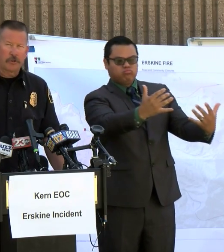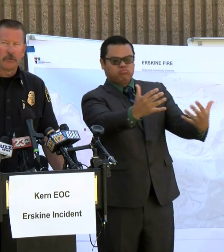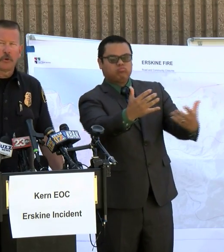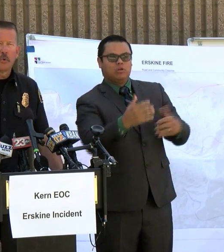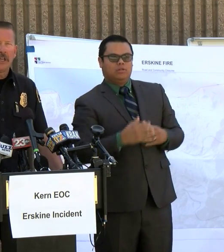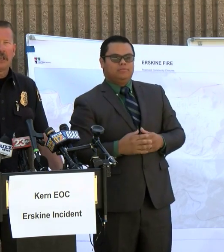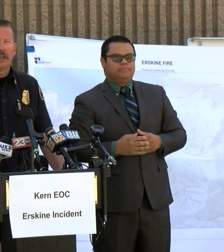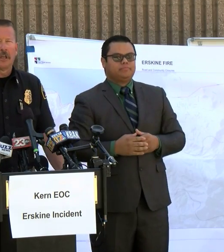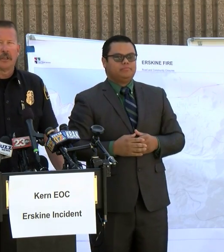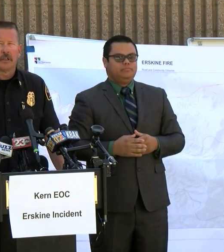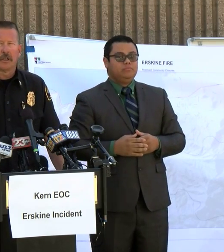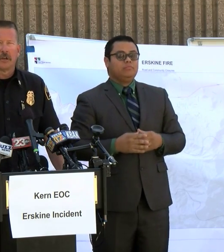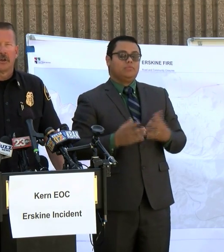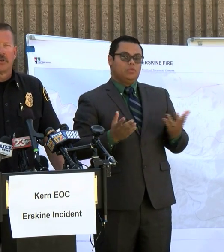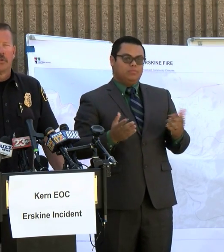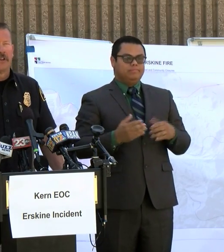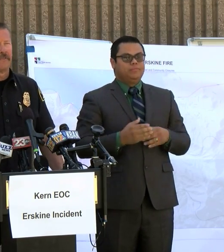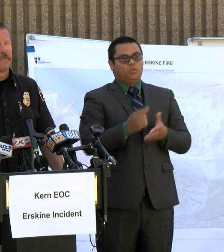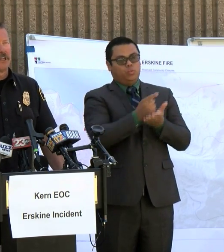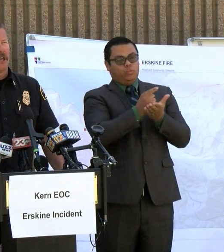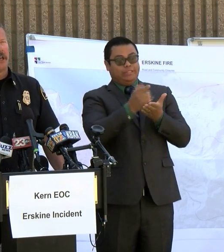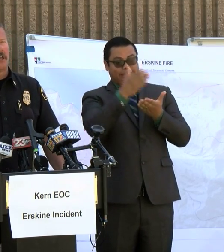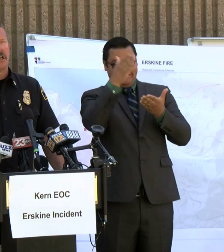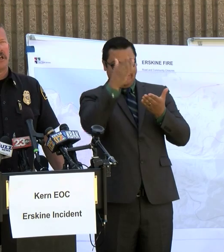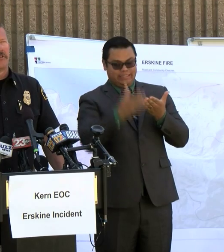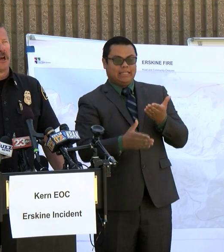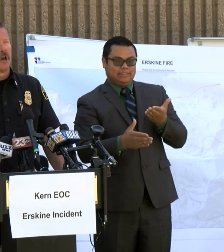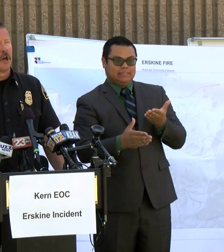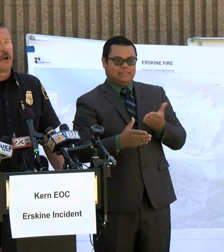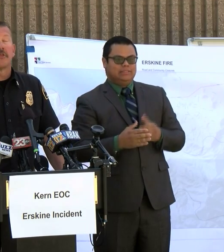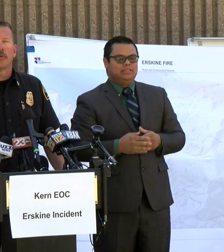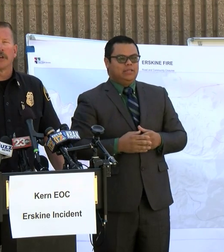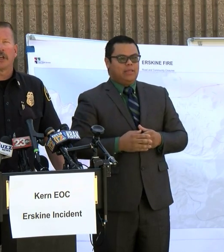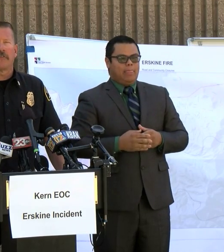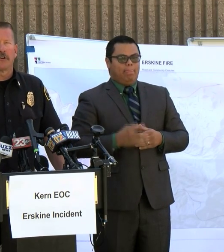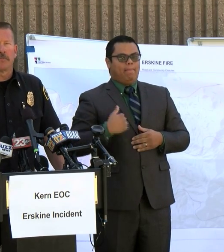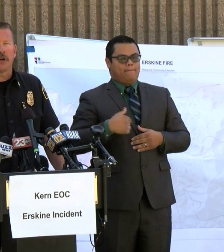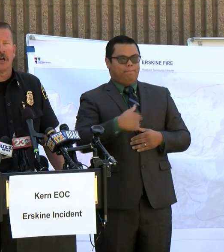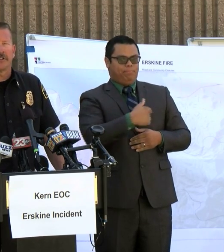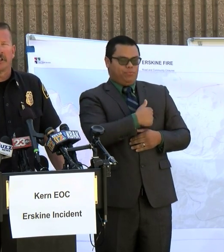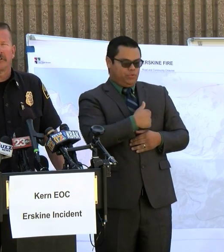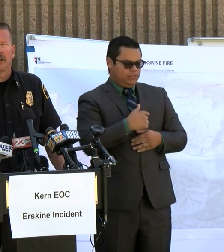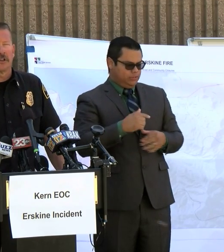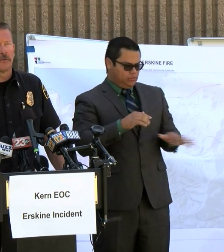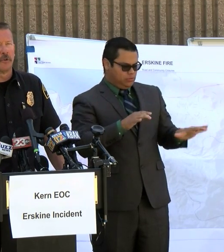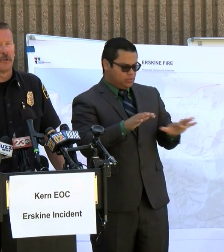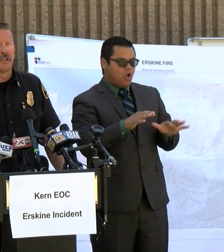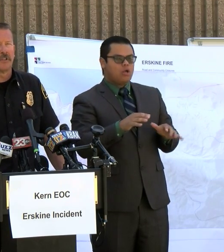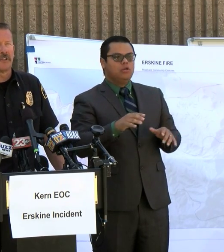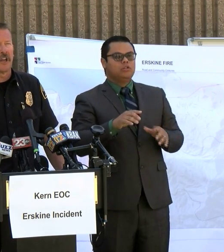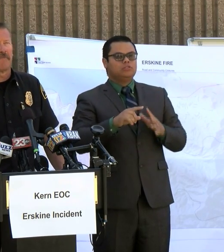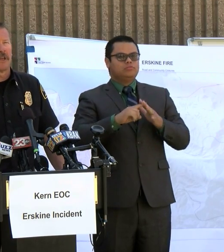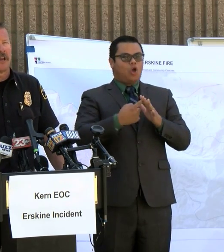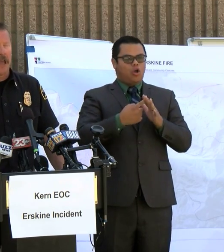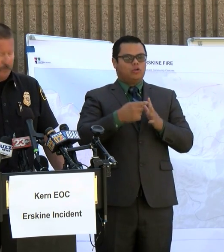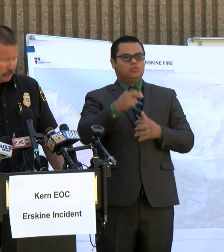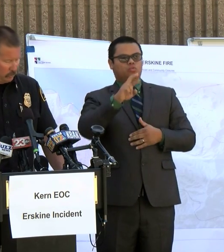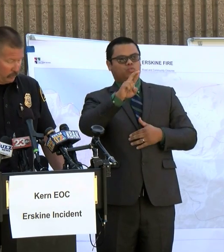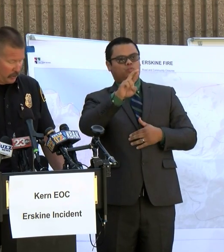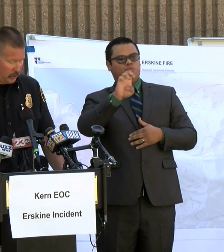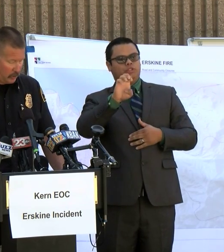As we went through the weekend, we've began the recovery process in our communities that have